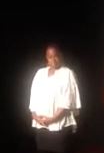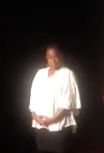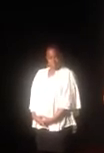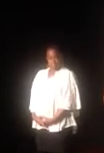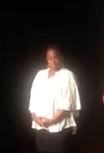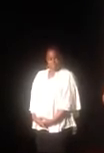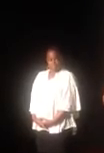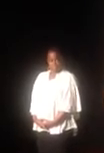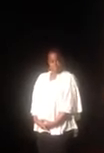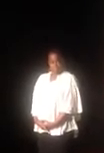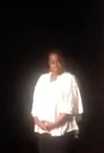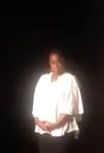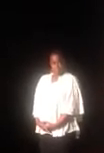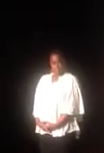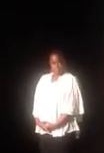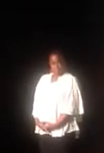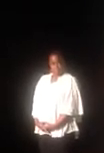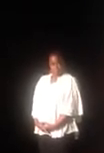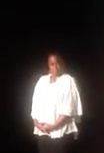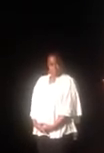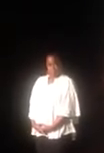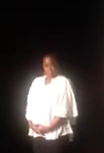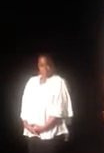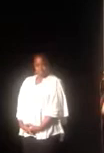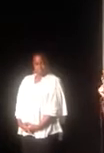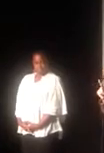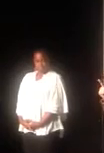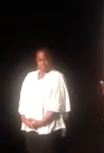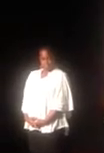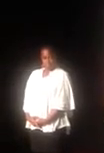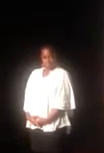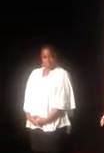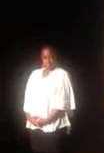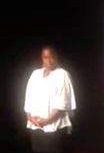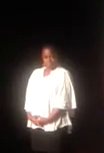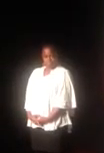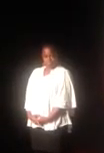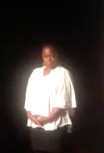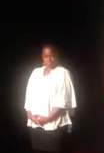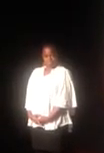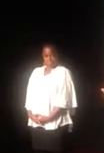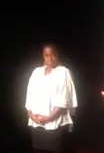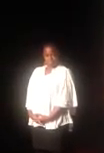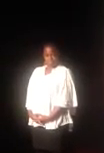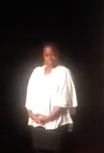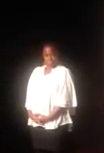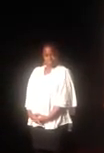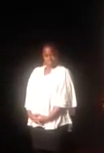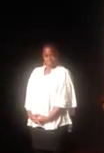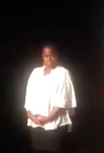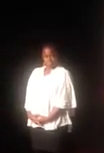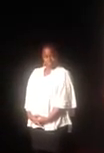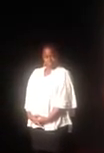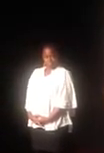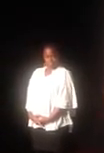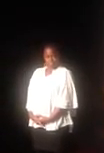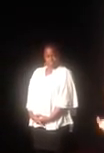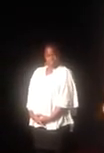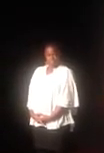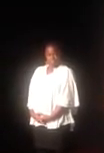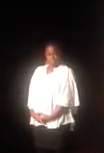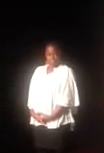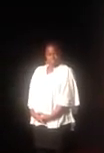eye. It's somehow fallen out of the public's eye, and it's a shame. So hopefully this piece